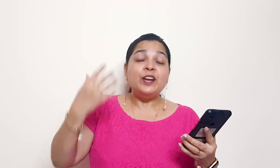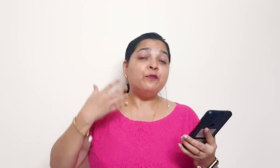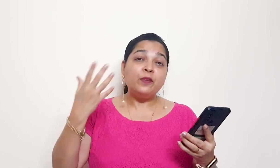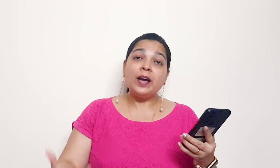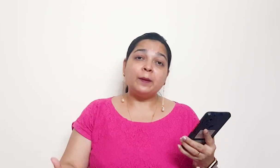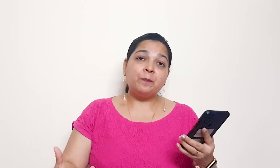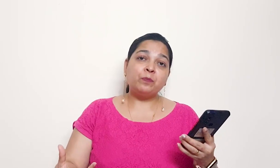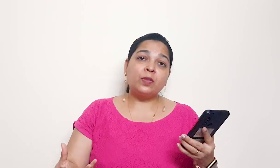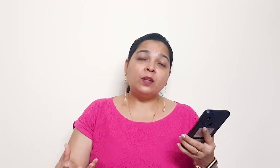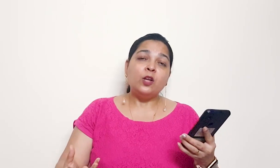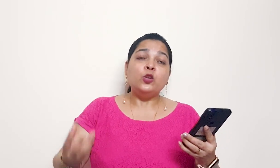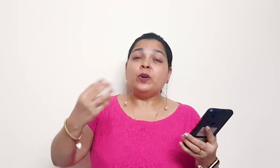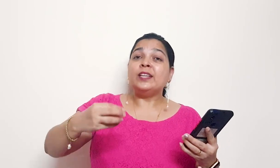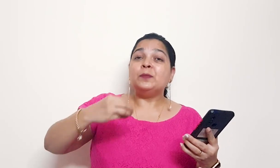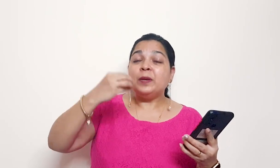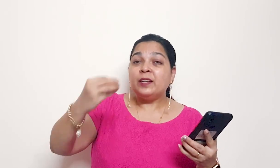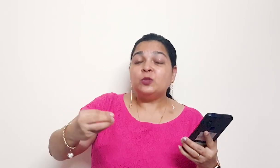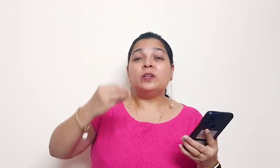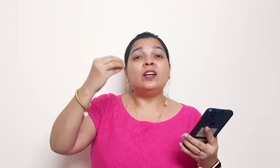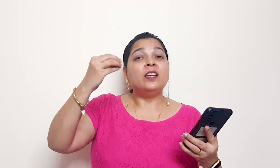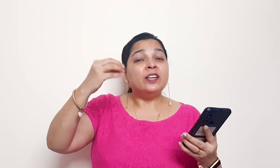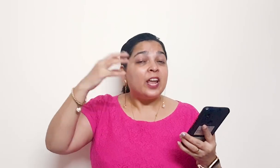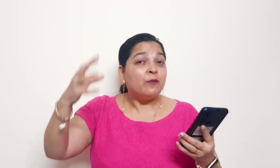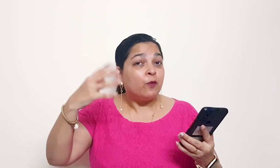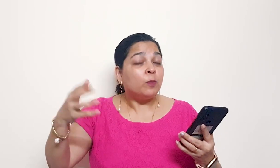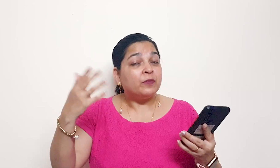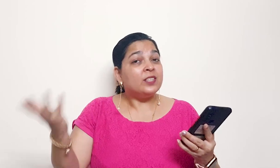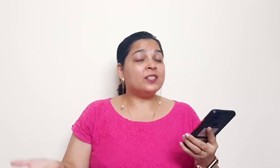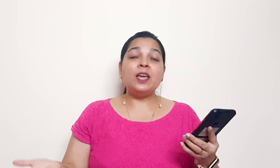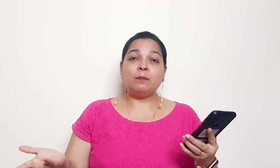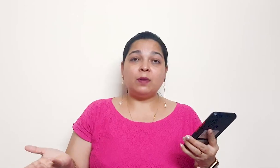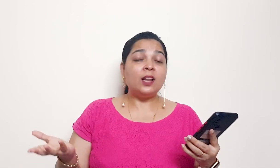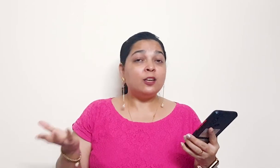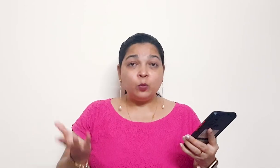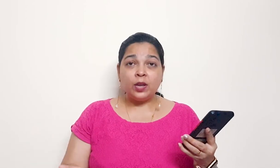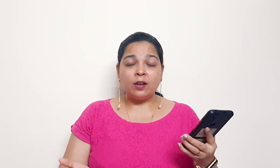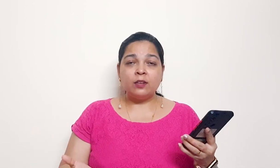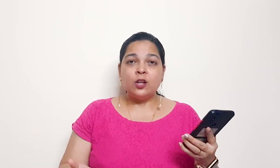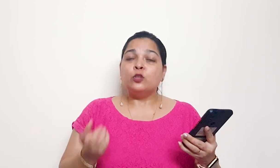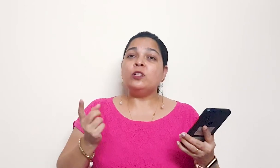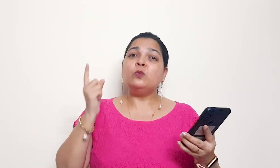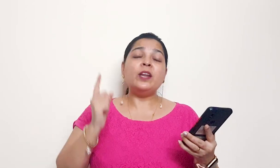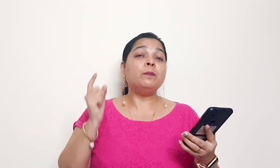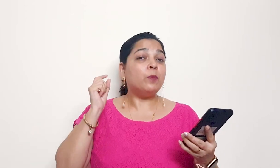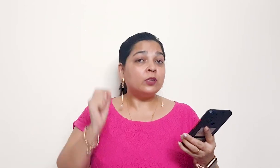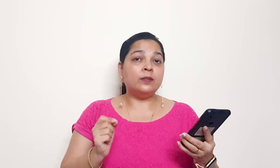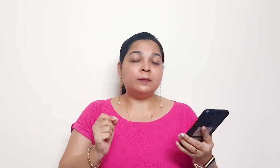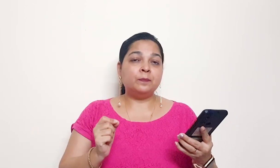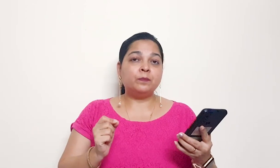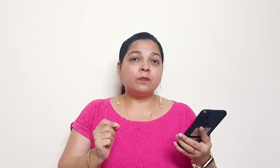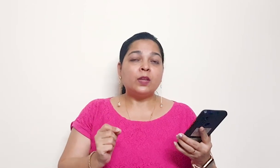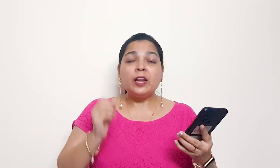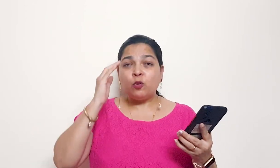that edify, your experience will take form of the same. Hallelujah. So it is very